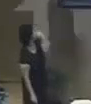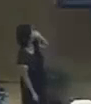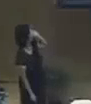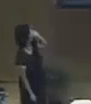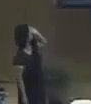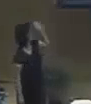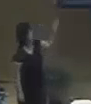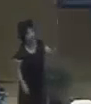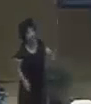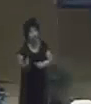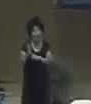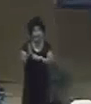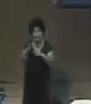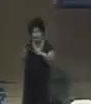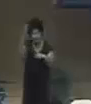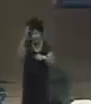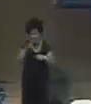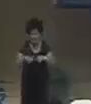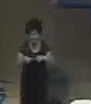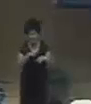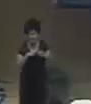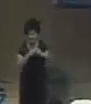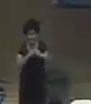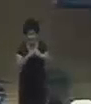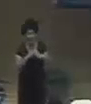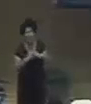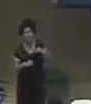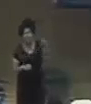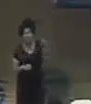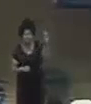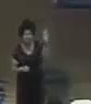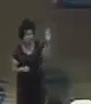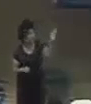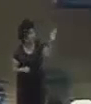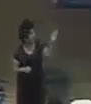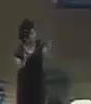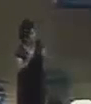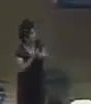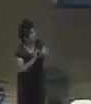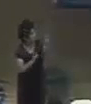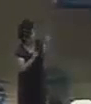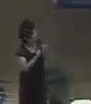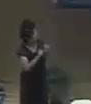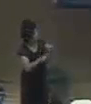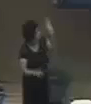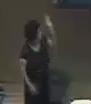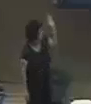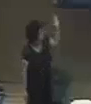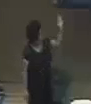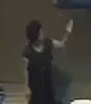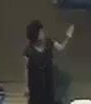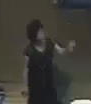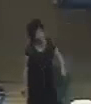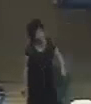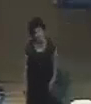on the Great Dividing Range in Queensland, about 120 kilometres inland from Brisbane. We have campuses in Springfield and